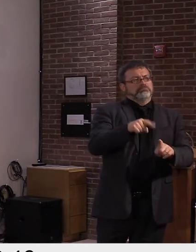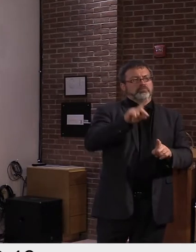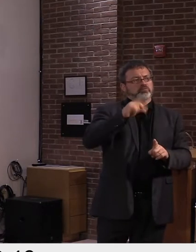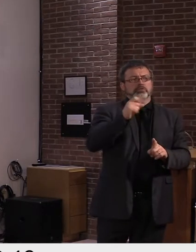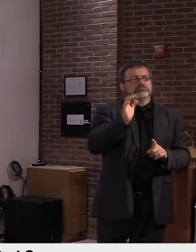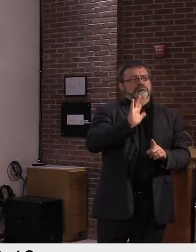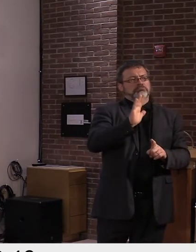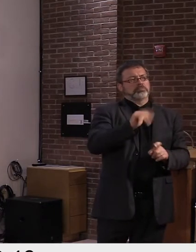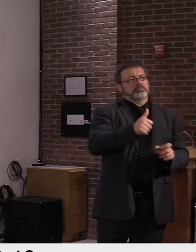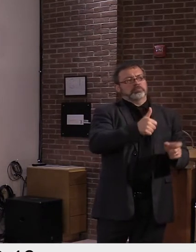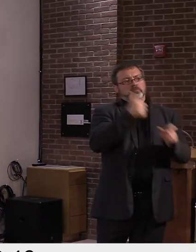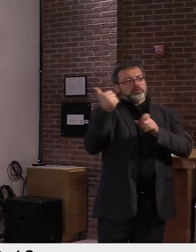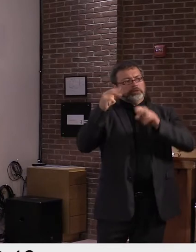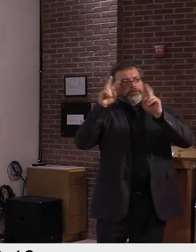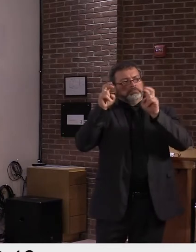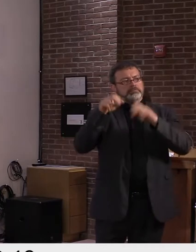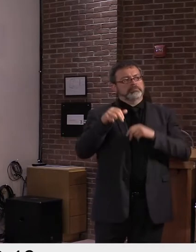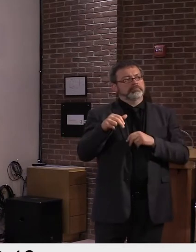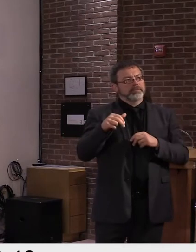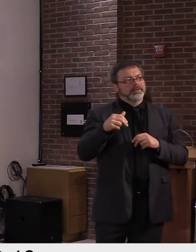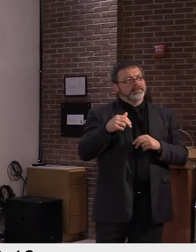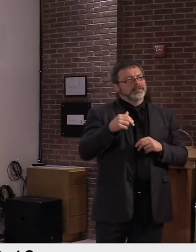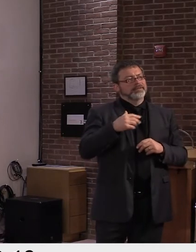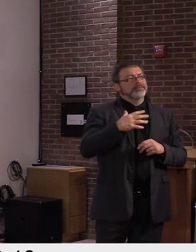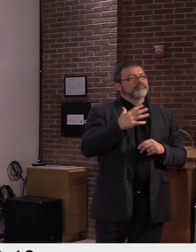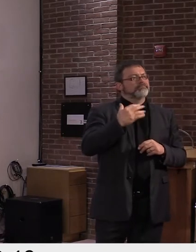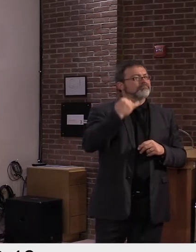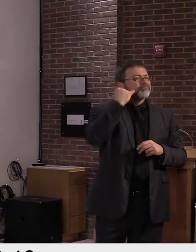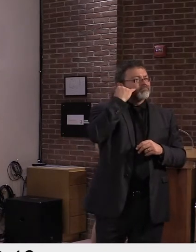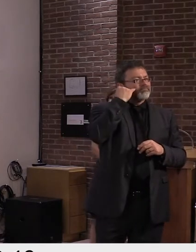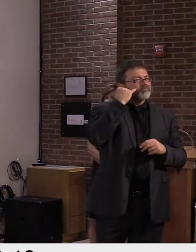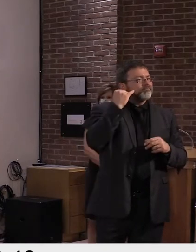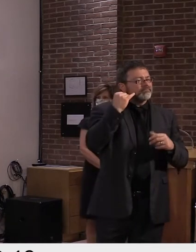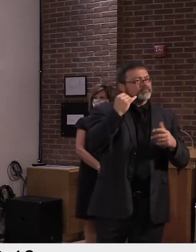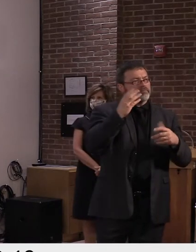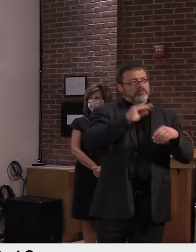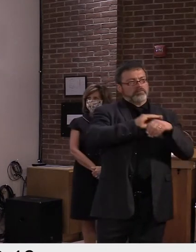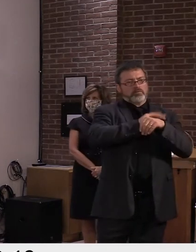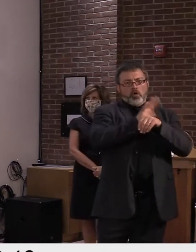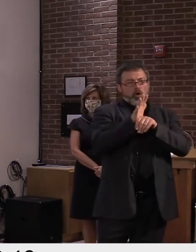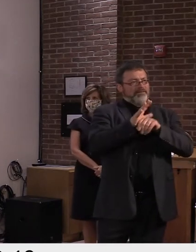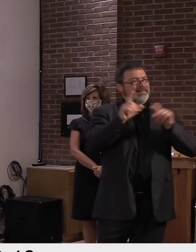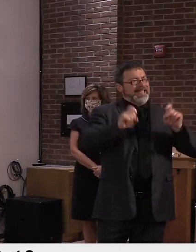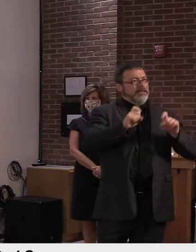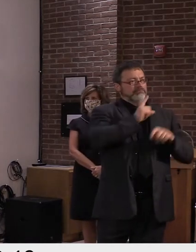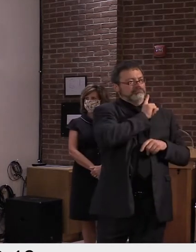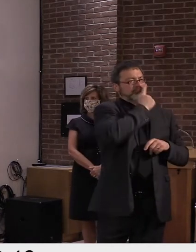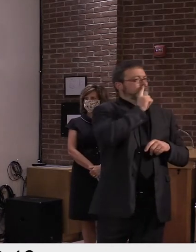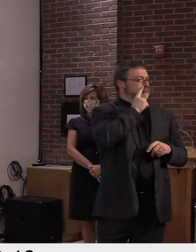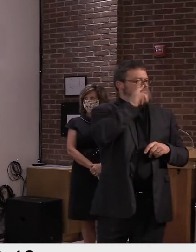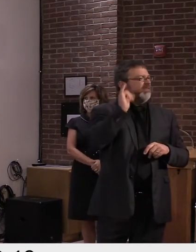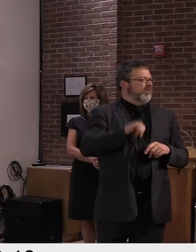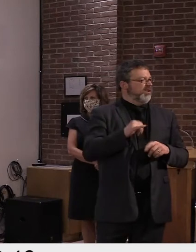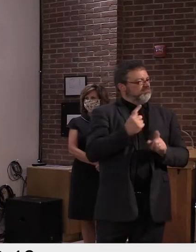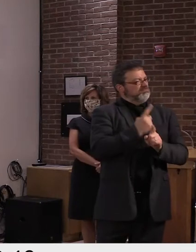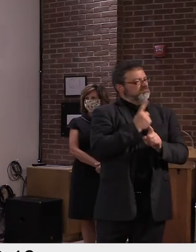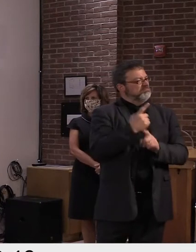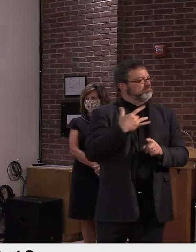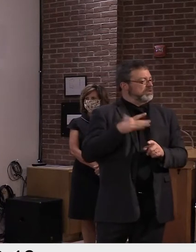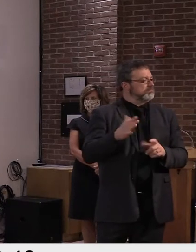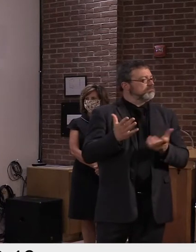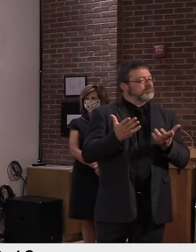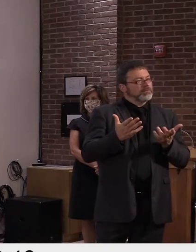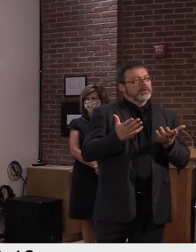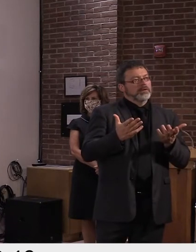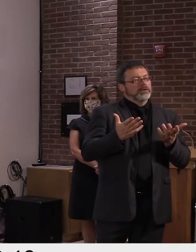commercial COVID-19 testing. I'm wondering if that commercial testing, those results will be integrated into the state results so that we